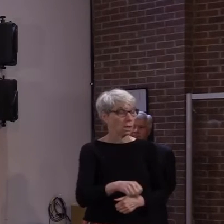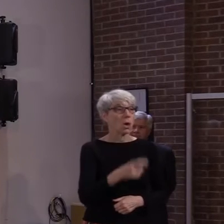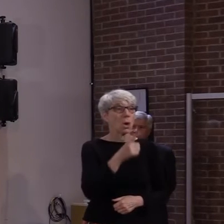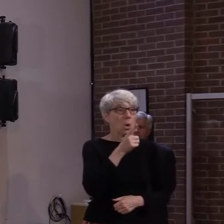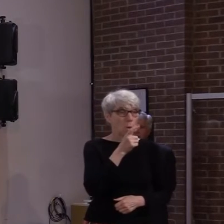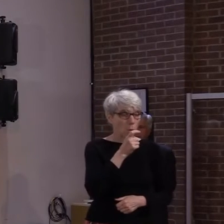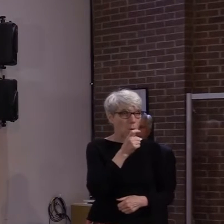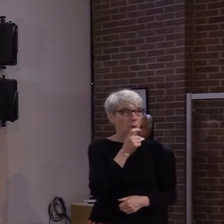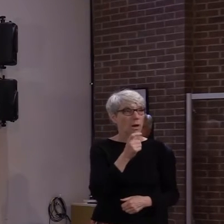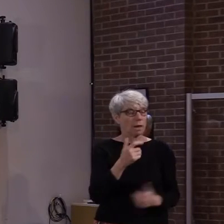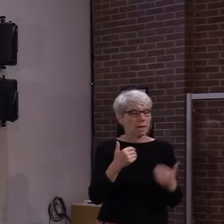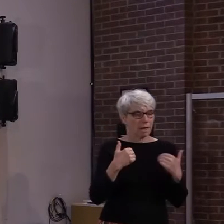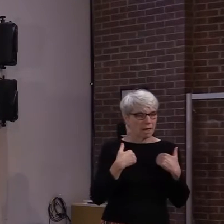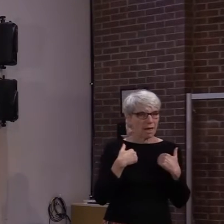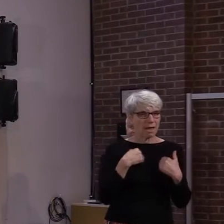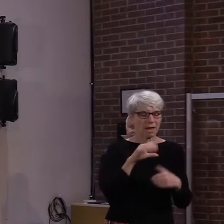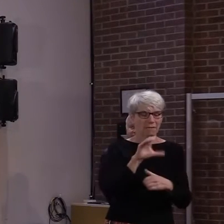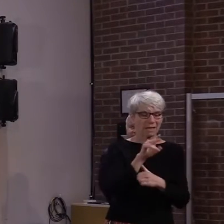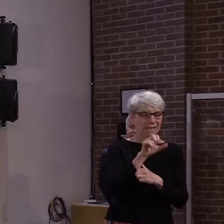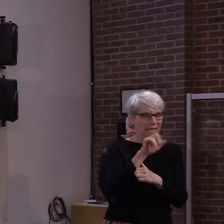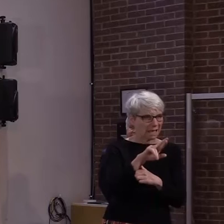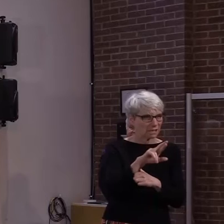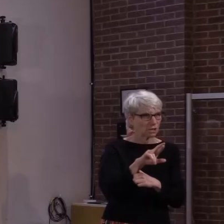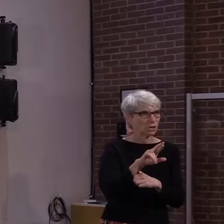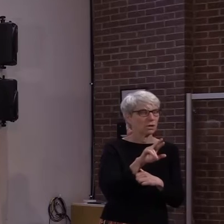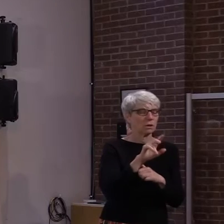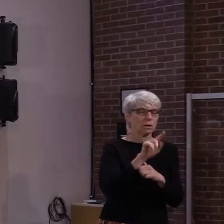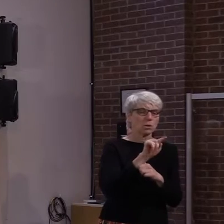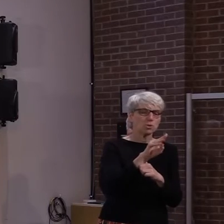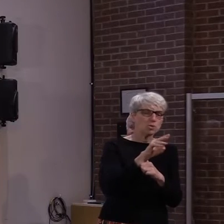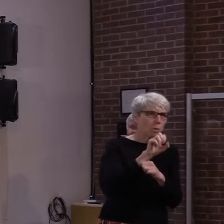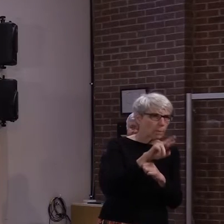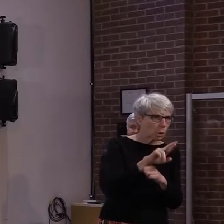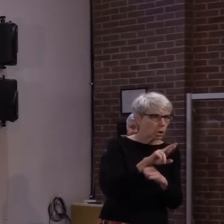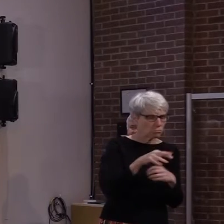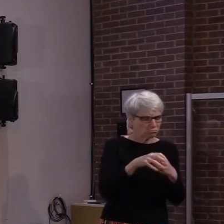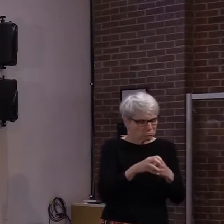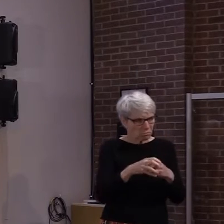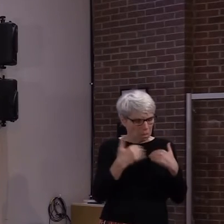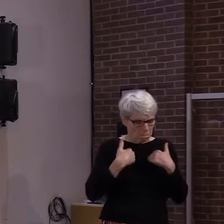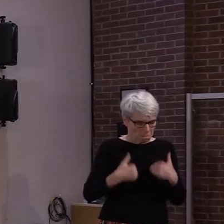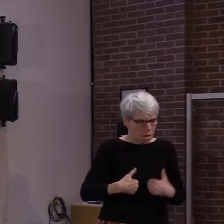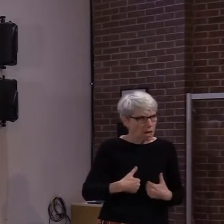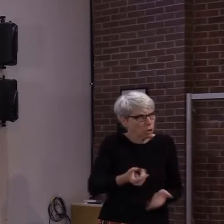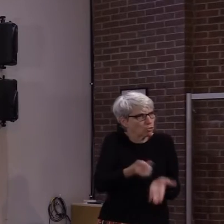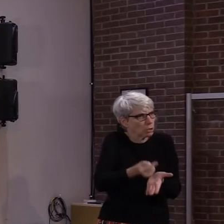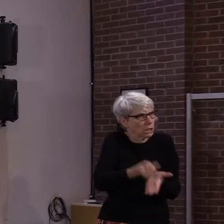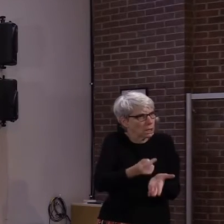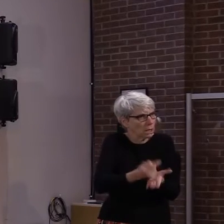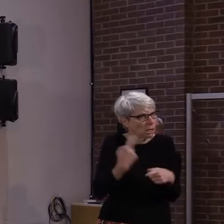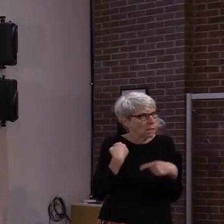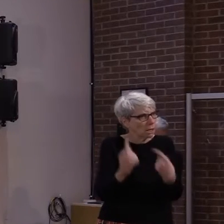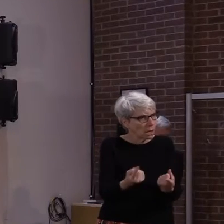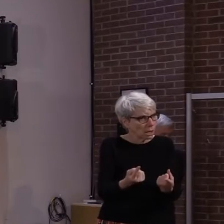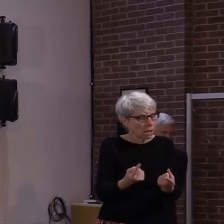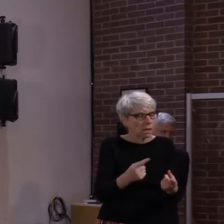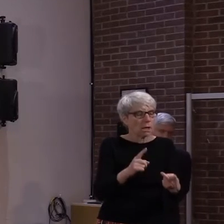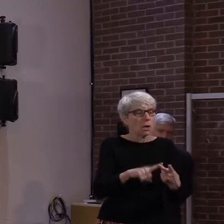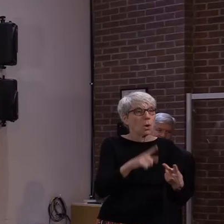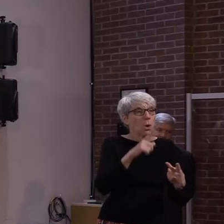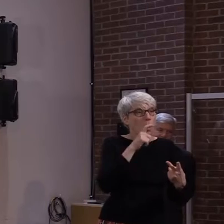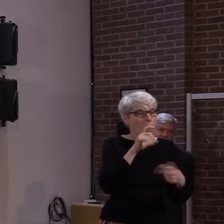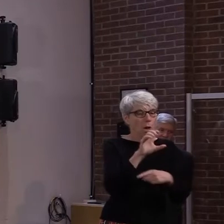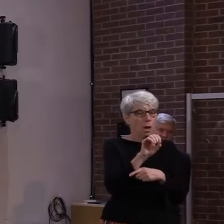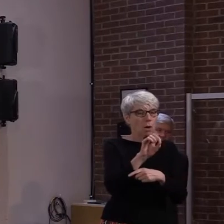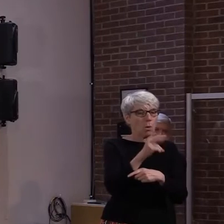treatment for solid tumor or hematologic cancers. people who've had a solid organ